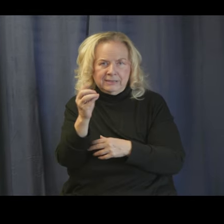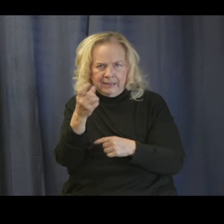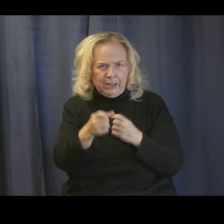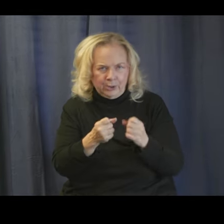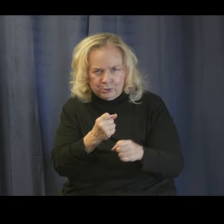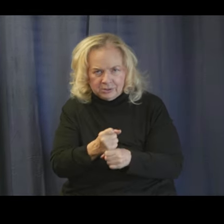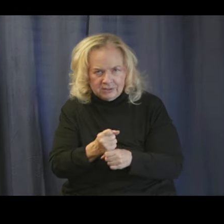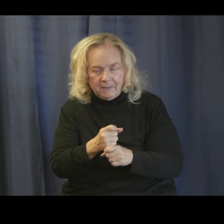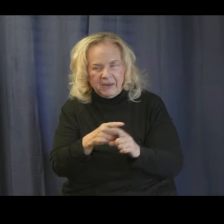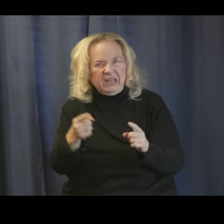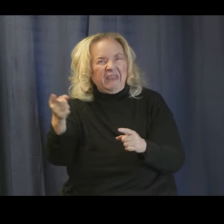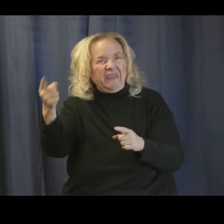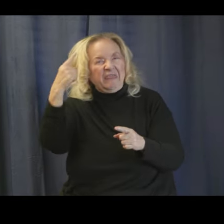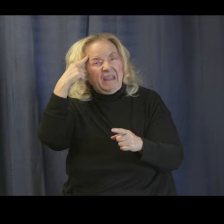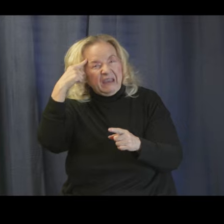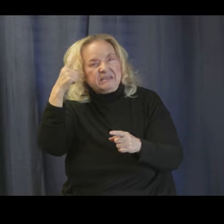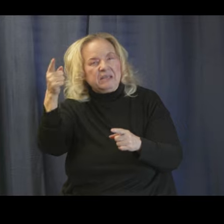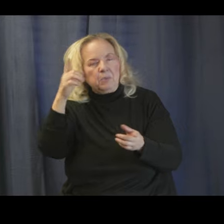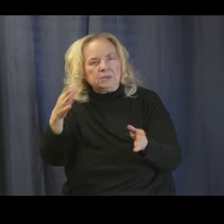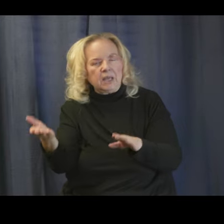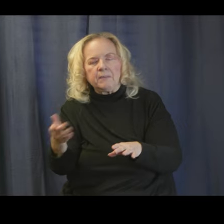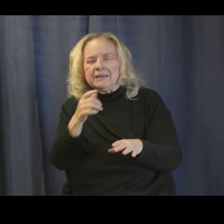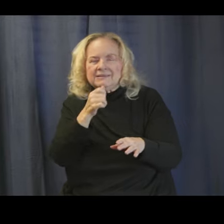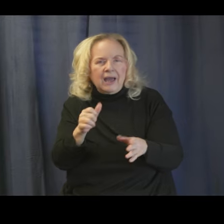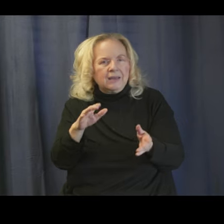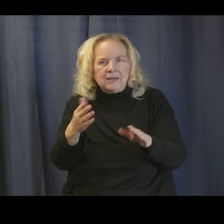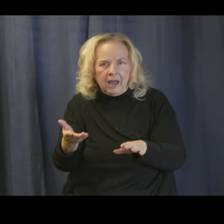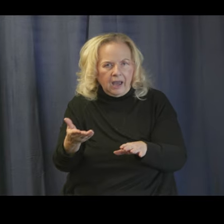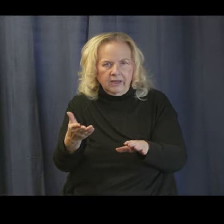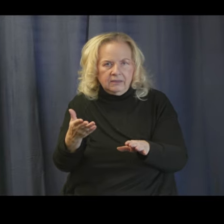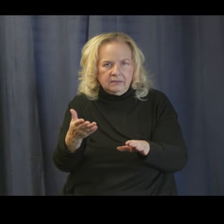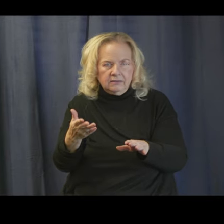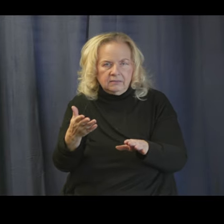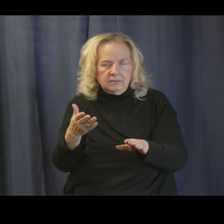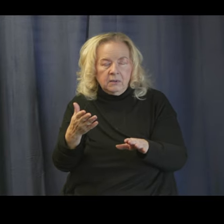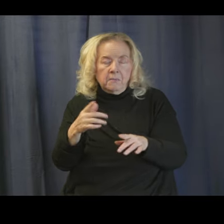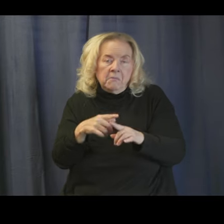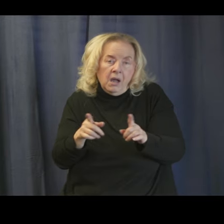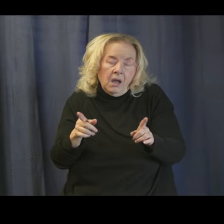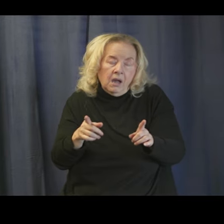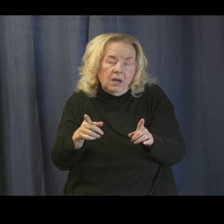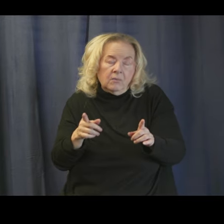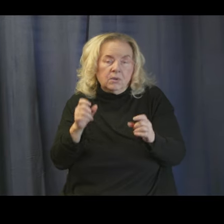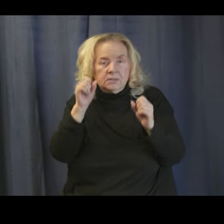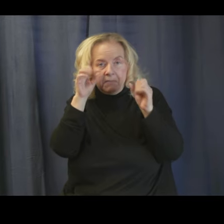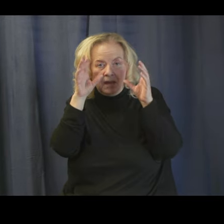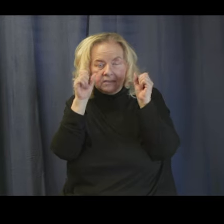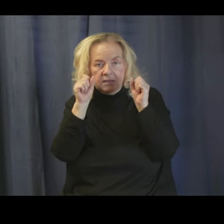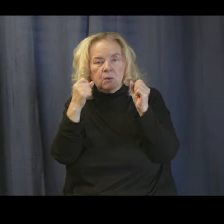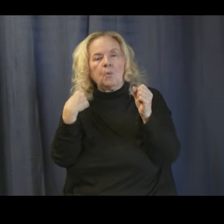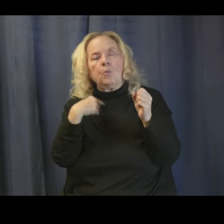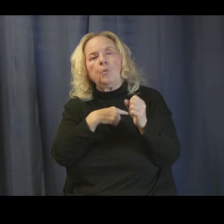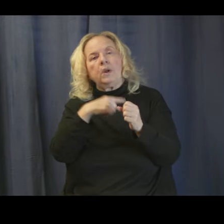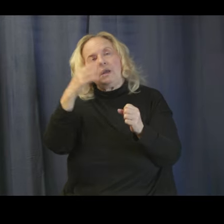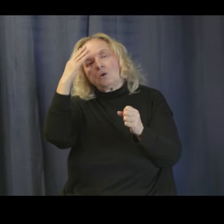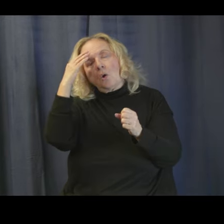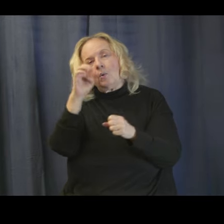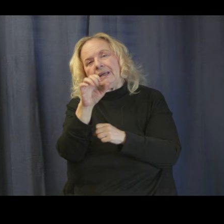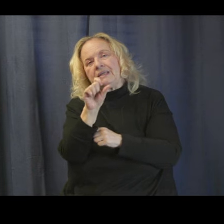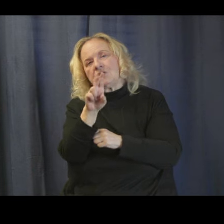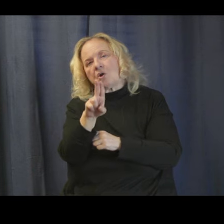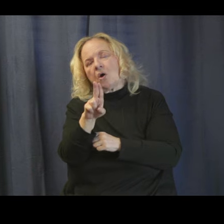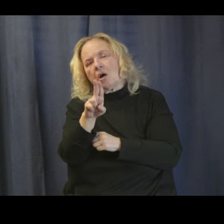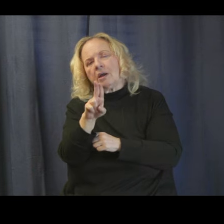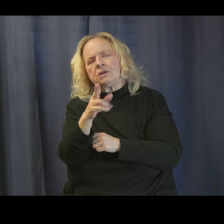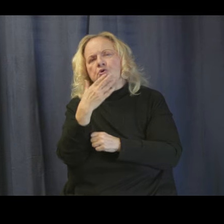years. But he thinks he's going to die, but he's not going to die. But what's amazing, we know